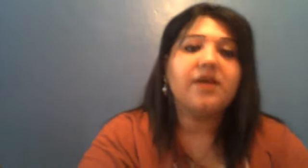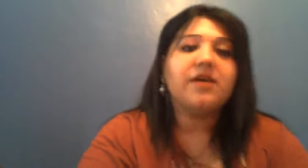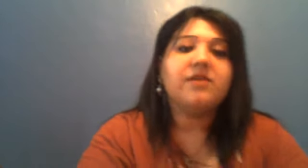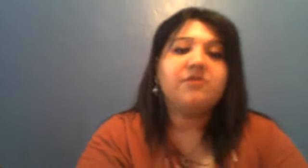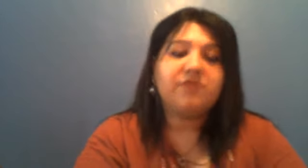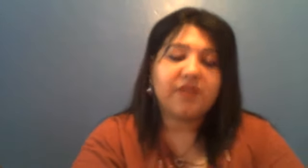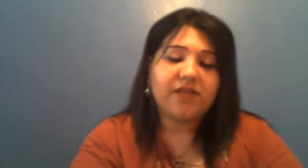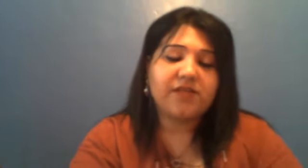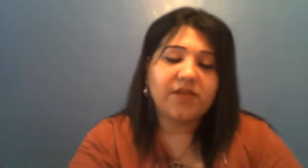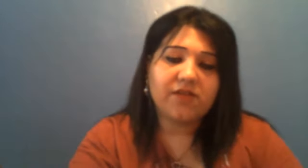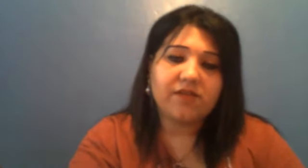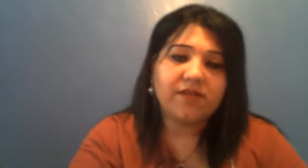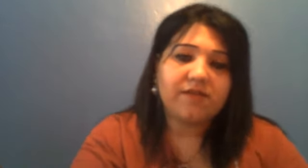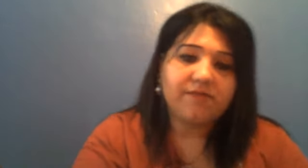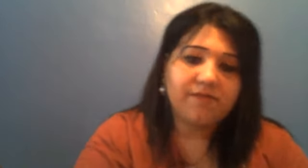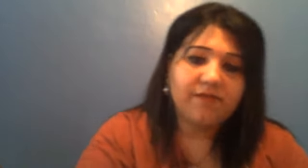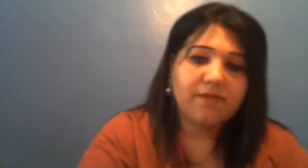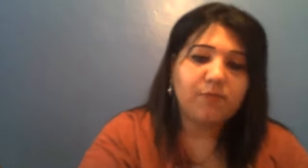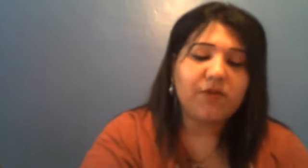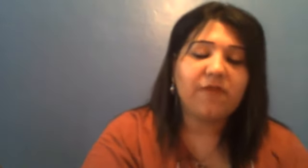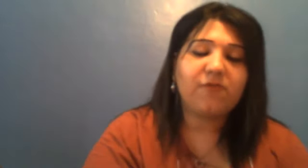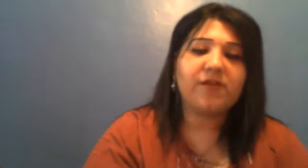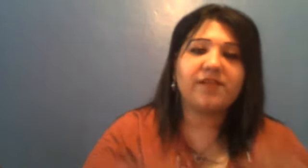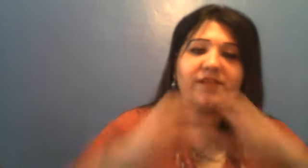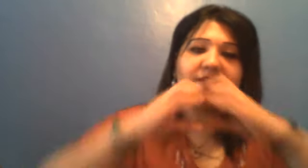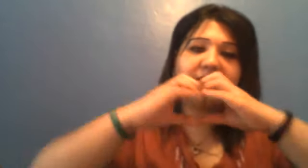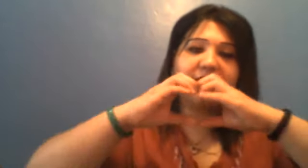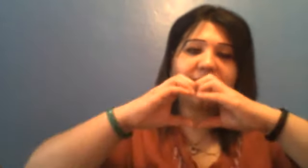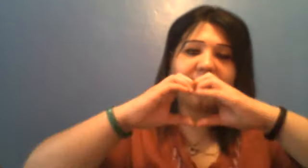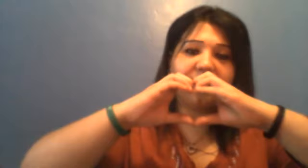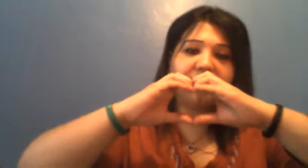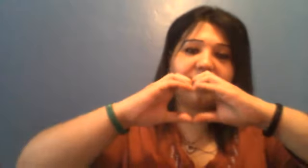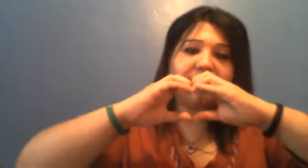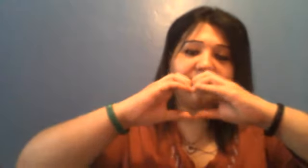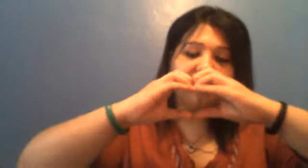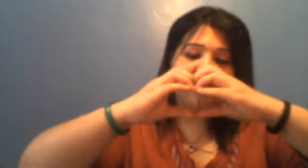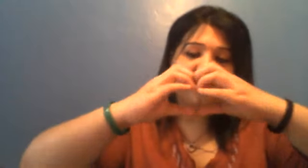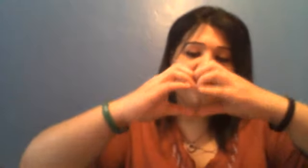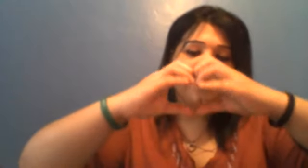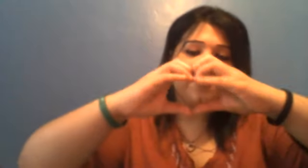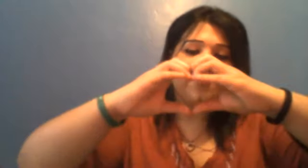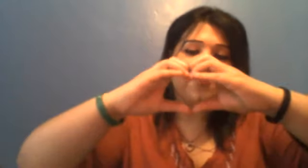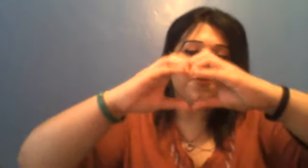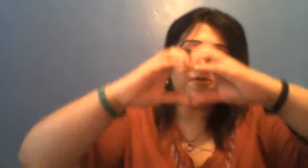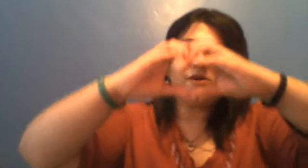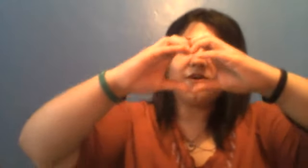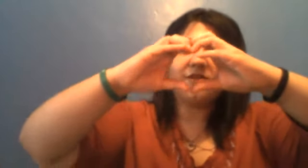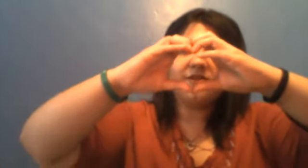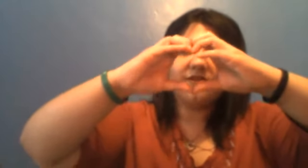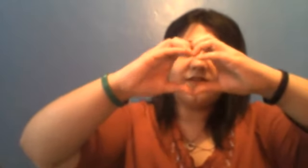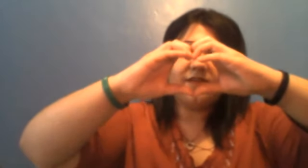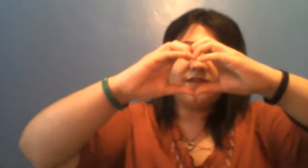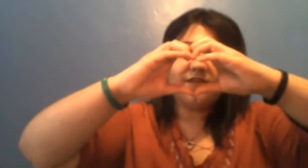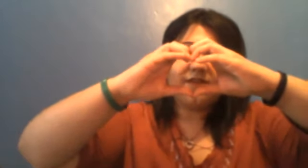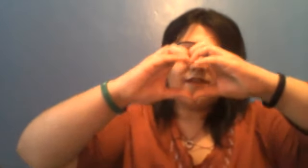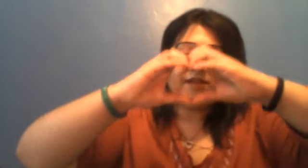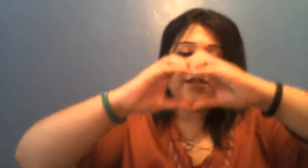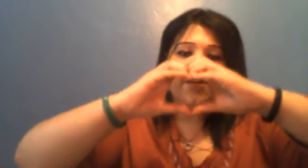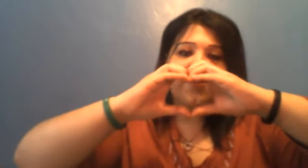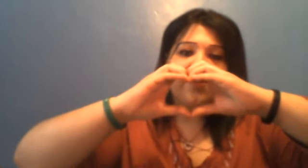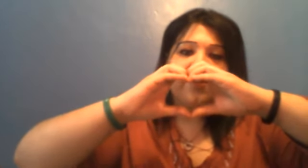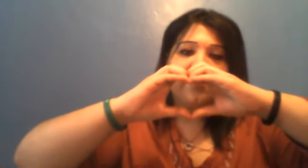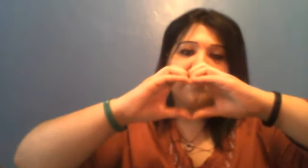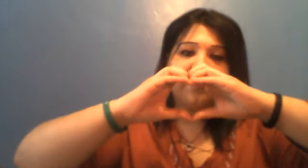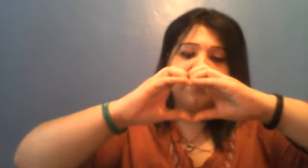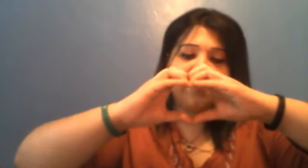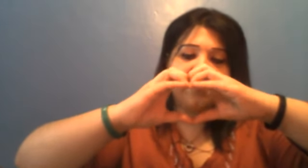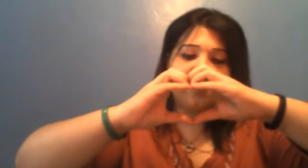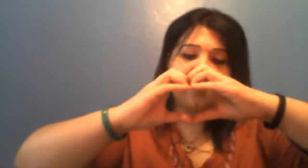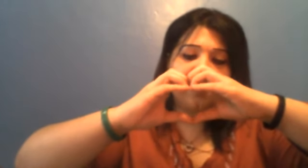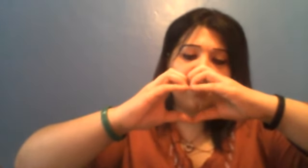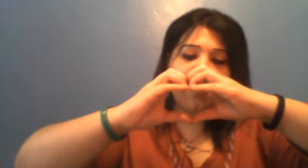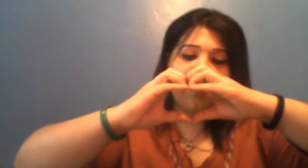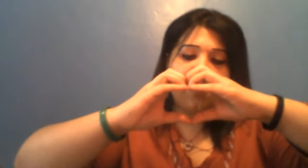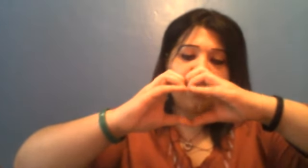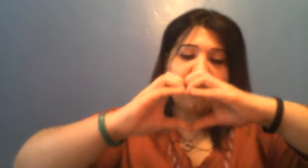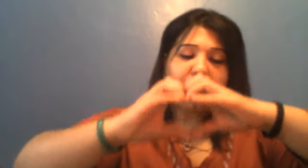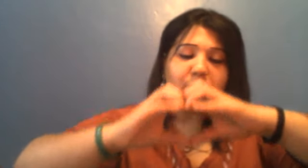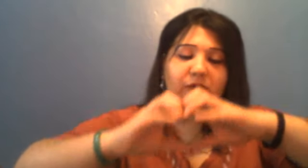You say, share the love. But you have to go with it. Share the love. So, just do a heart. Share the love. But